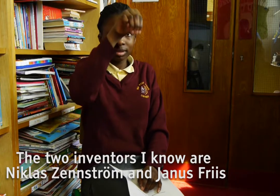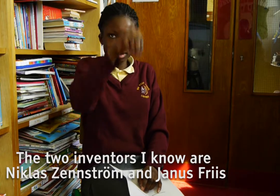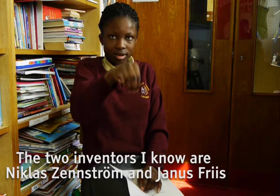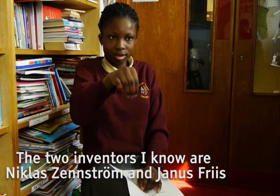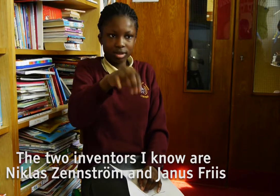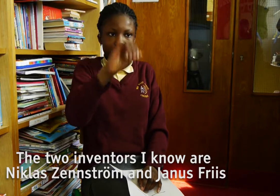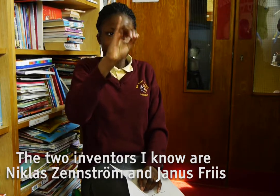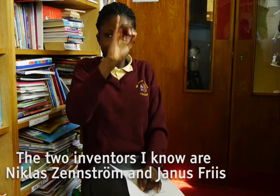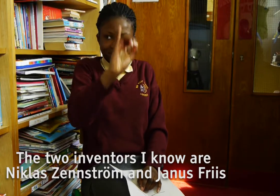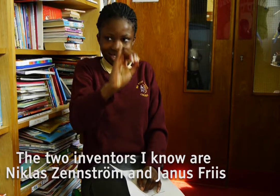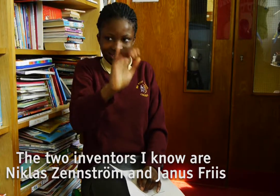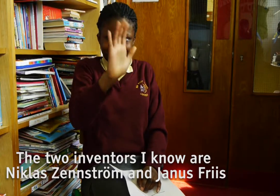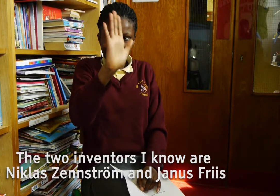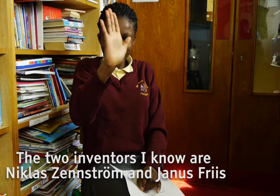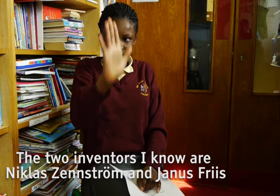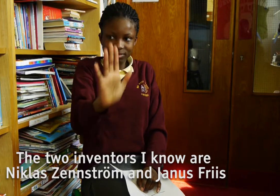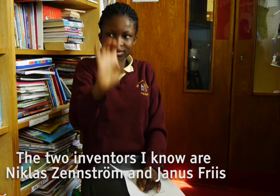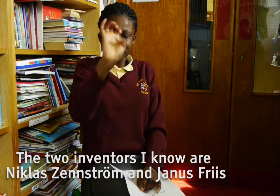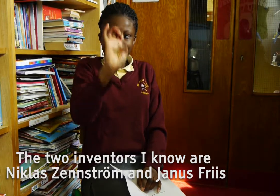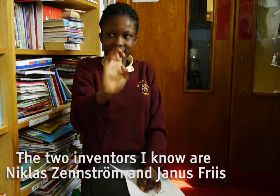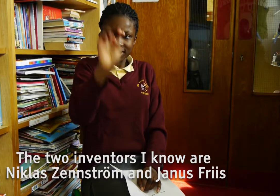There's two inventors that I know. Their names are